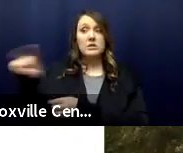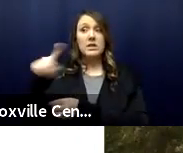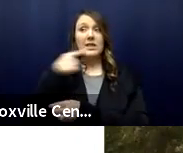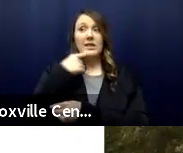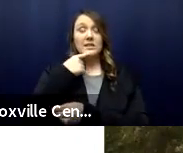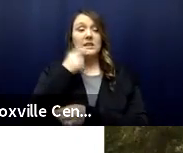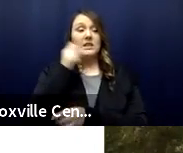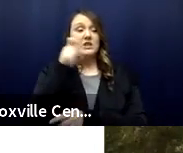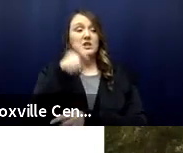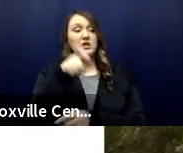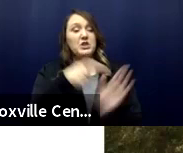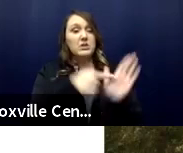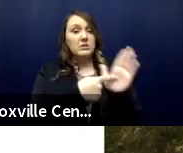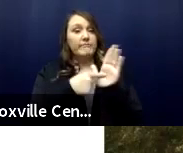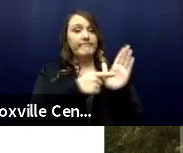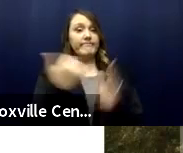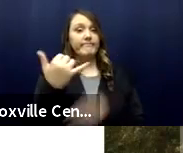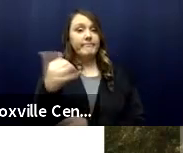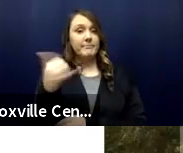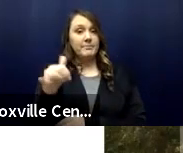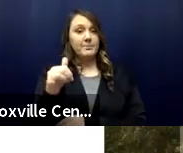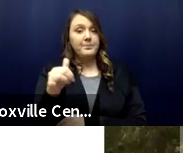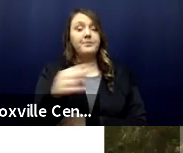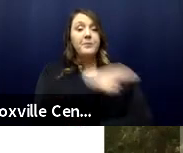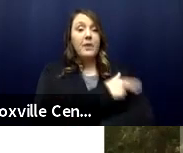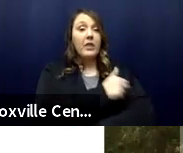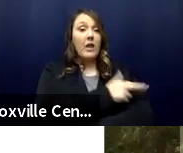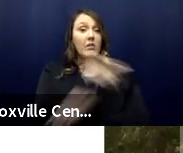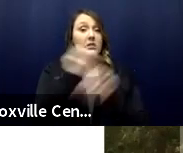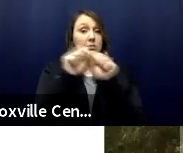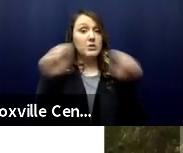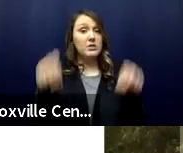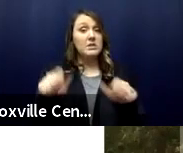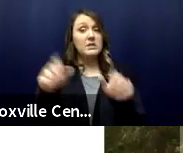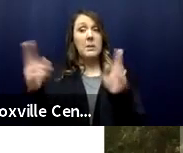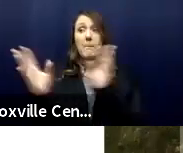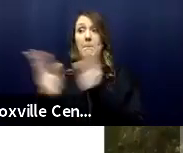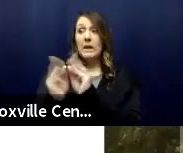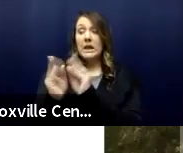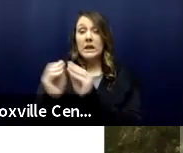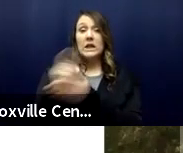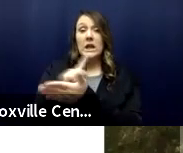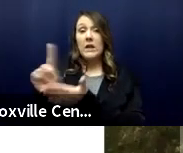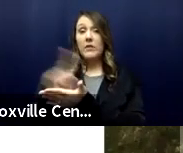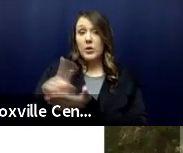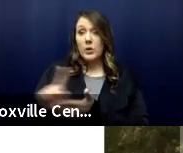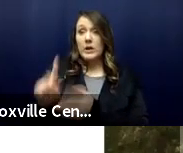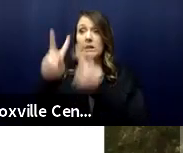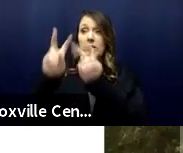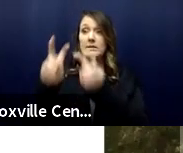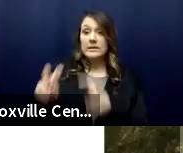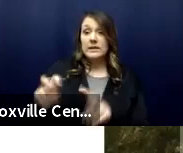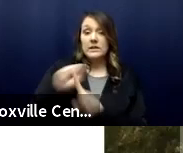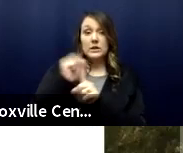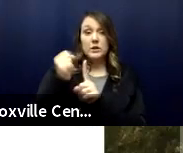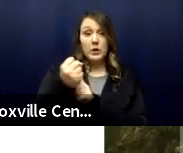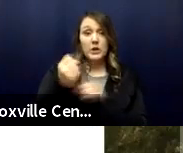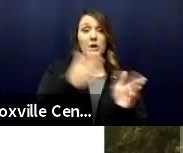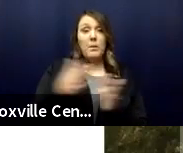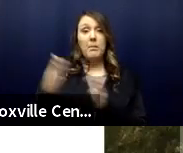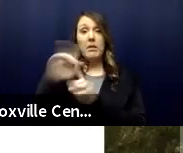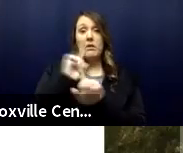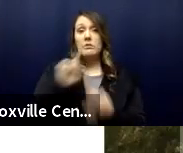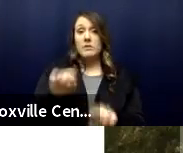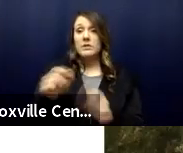be represented as yellow. The hospital systems do continue to meet weekly, assess the situation, and plan their response